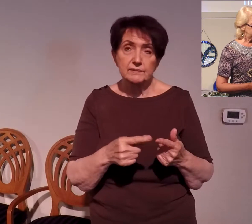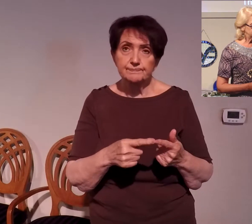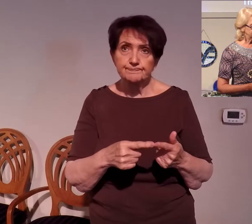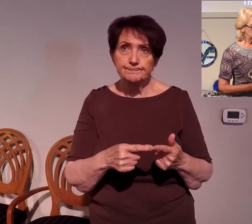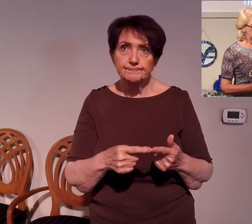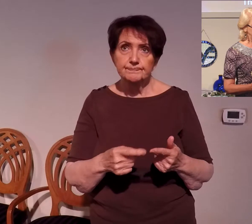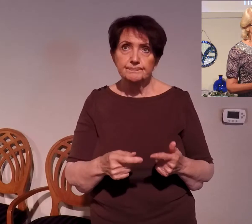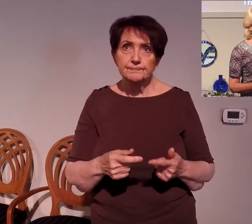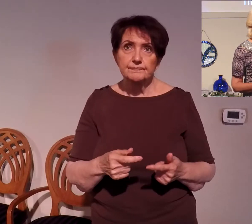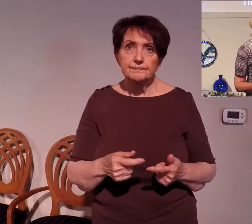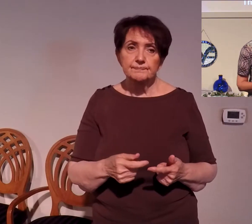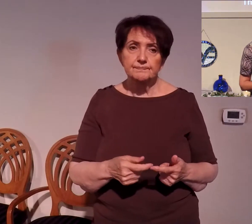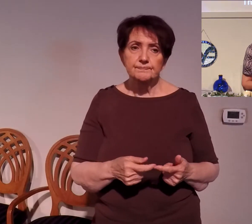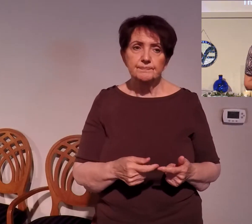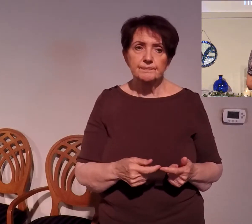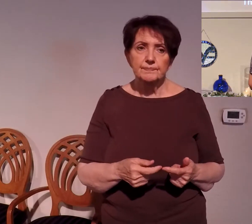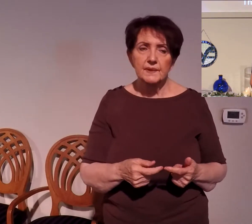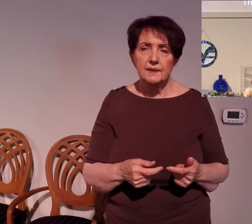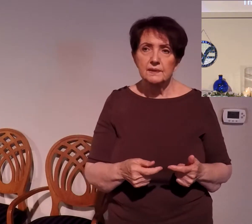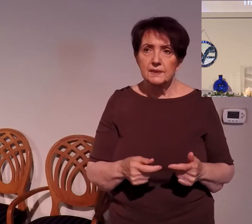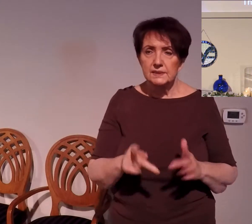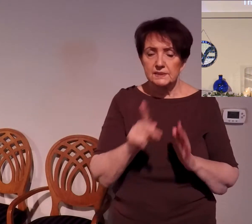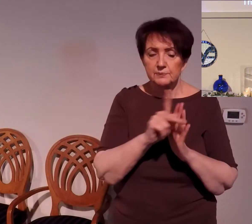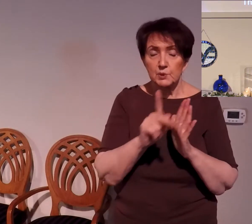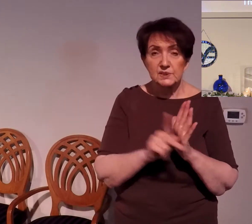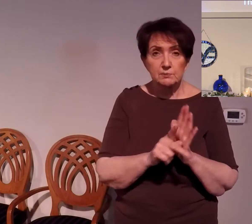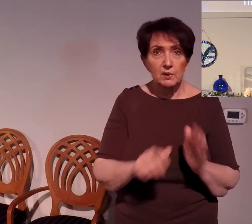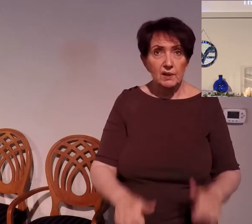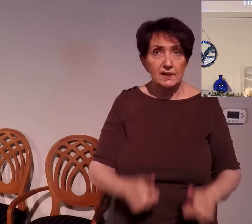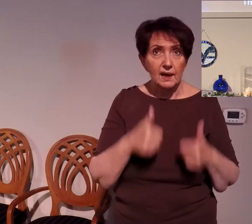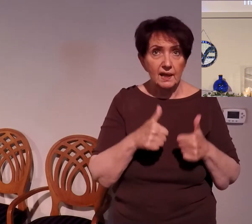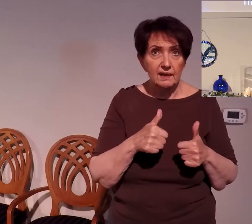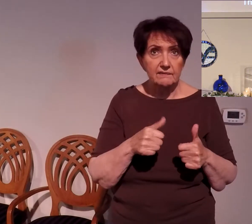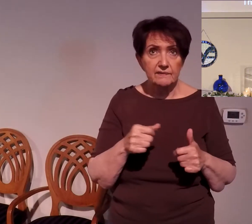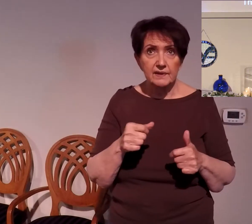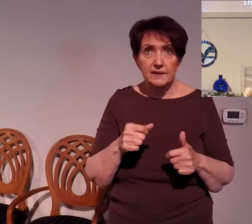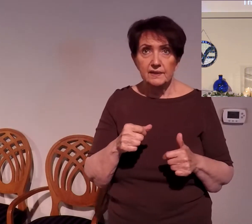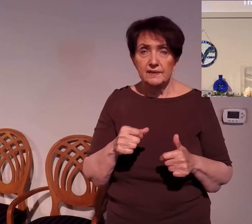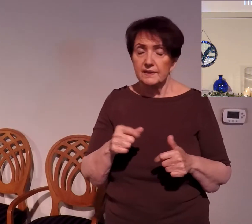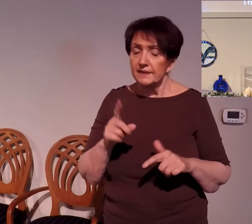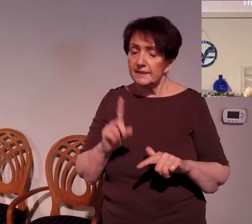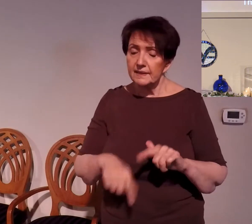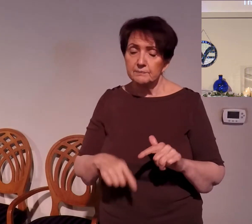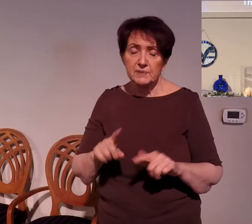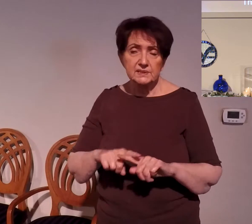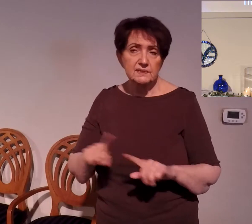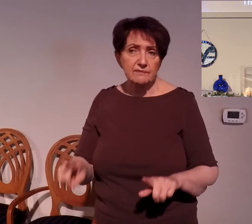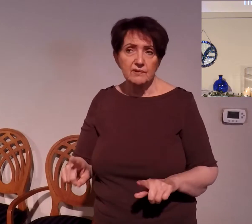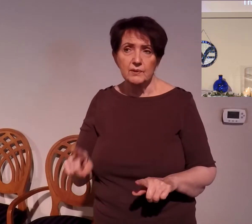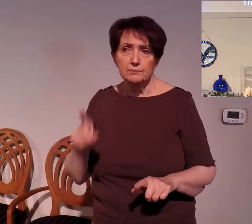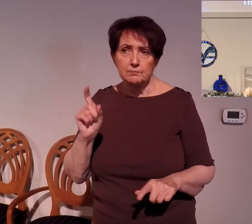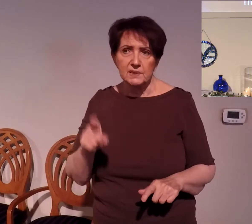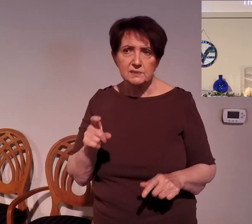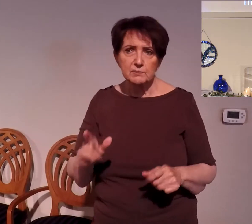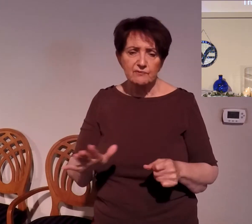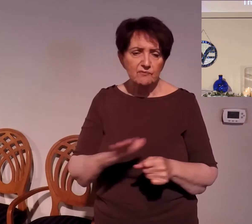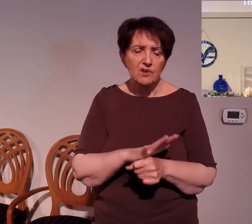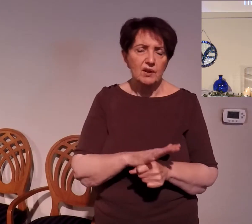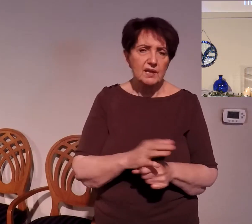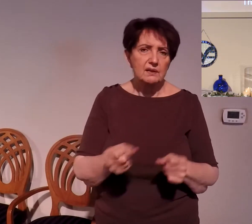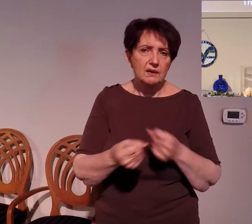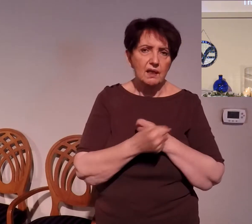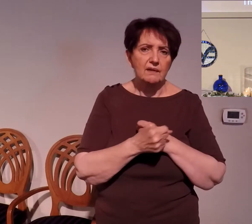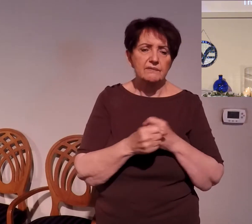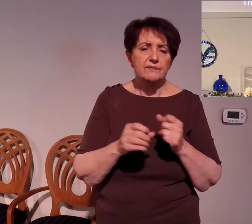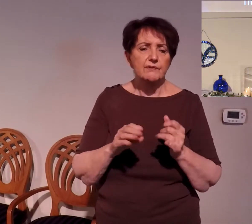the undifferentiated principle of life, it cannot be otherwise. Then tend to the fuller development